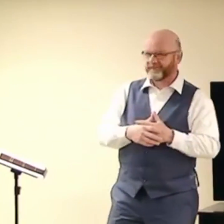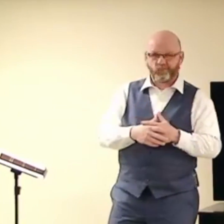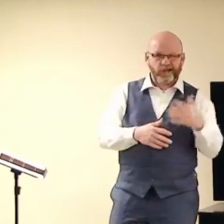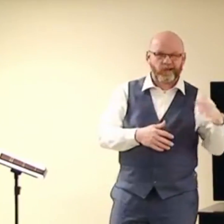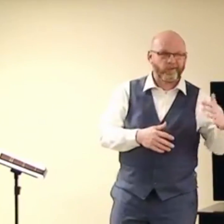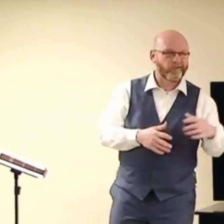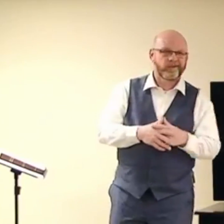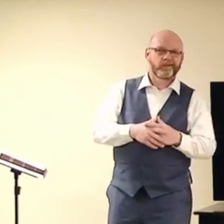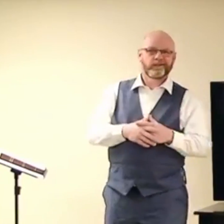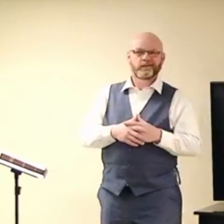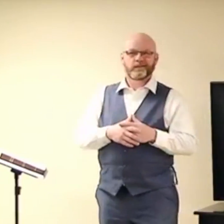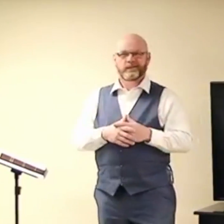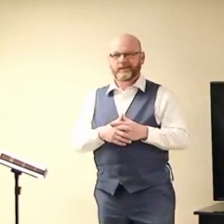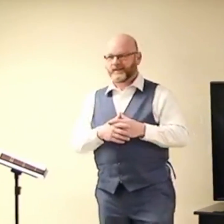His creation.